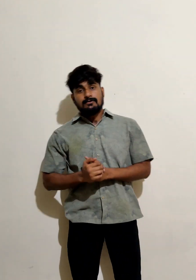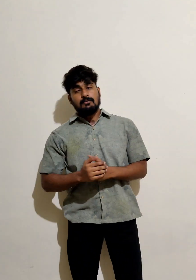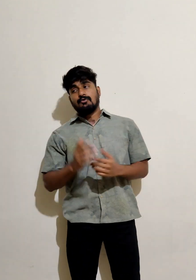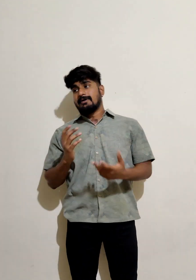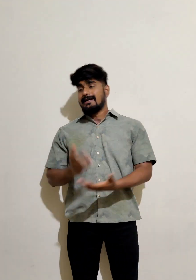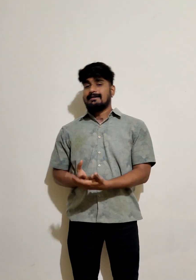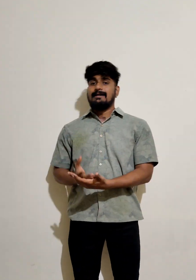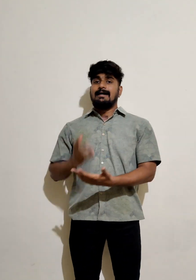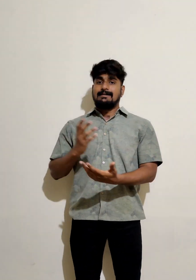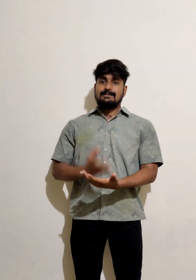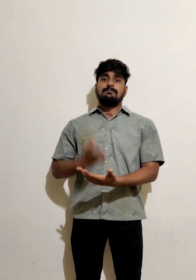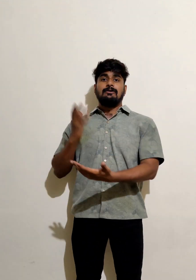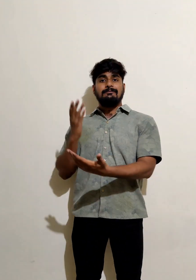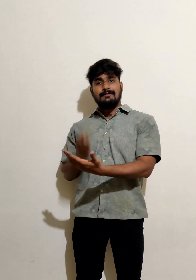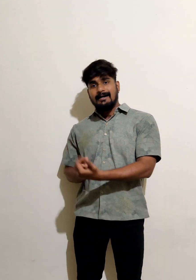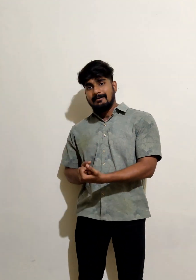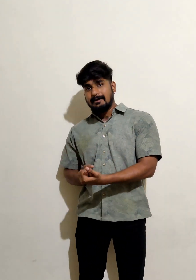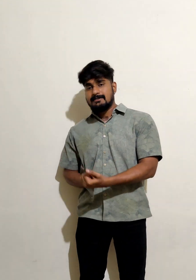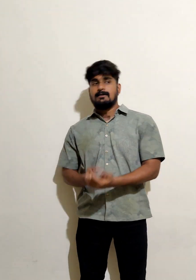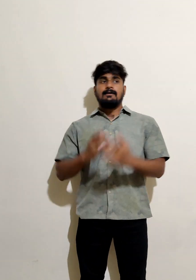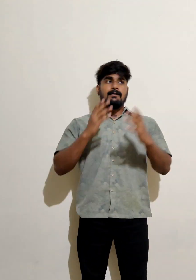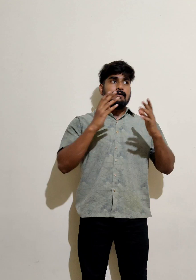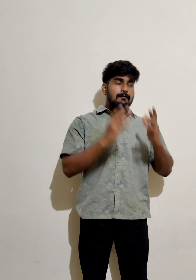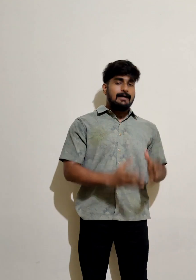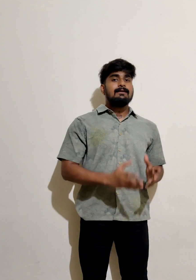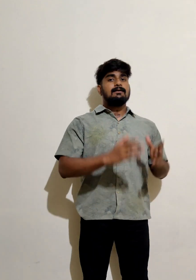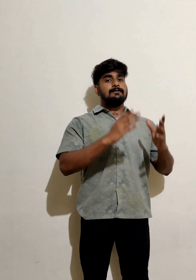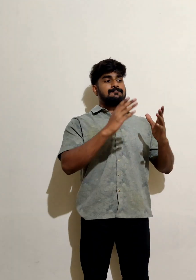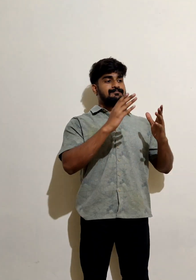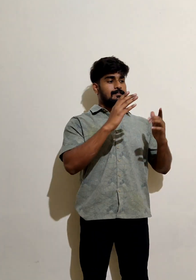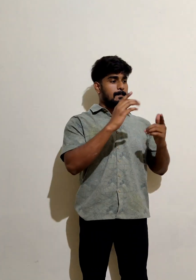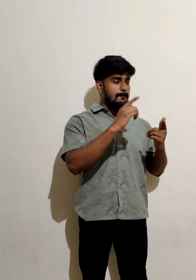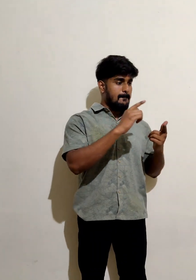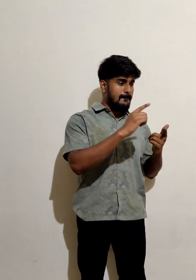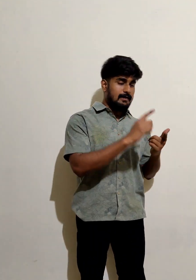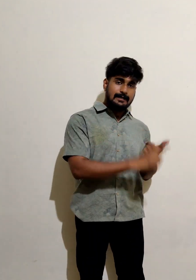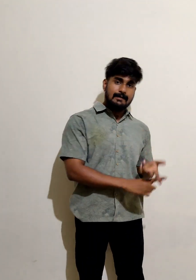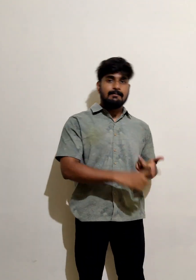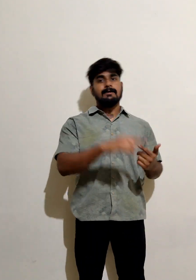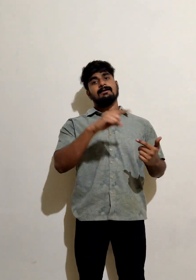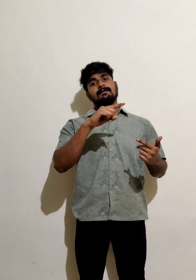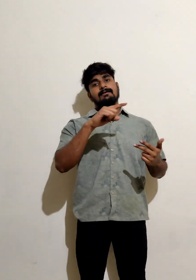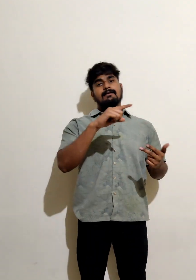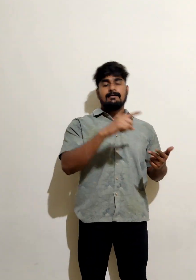So protected access modifier means when data